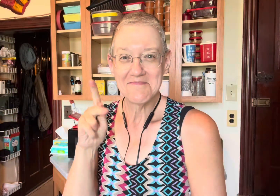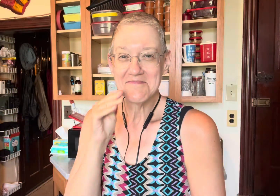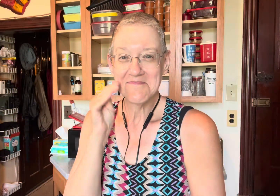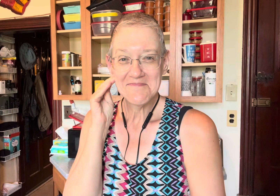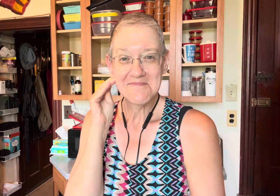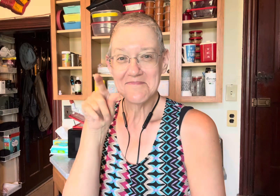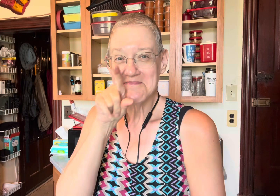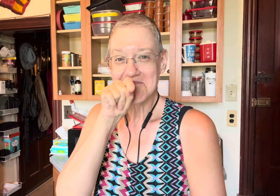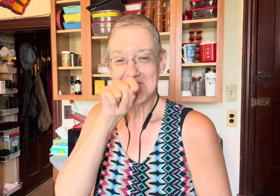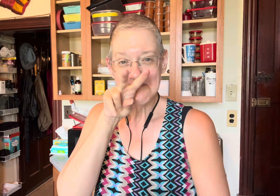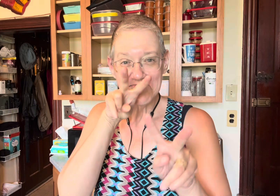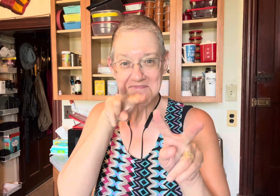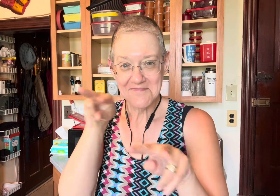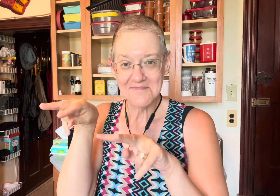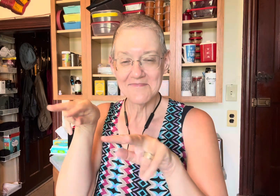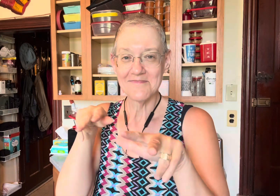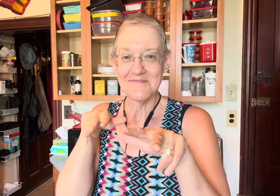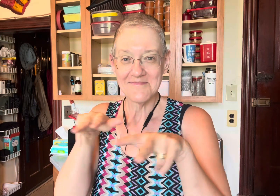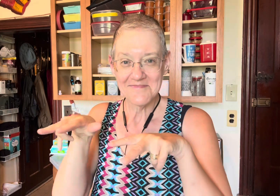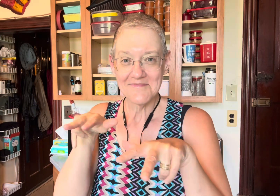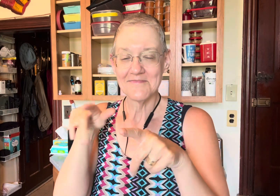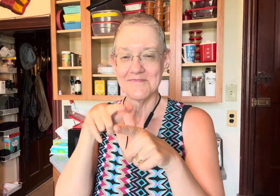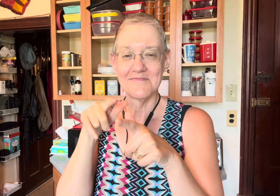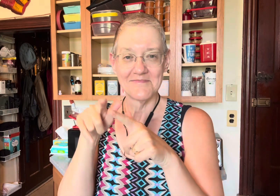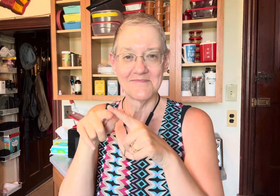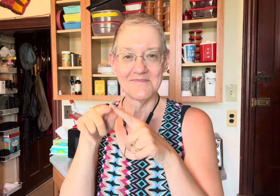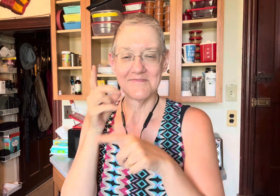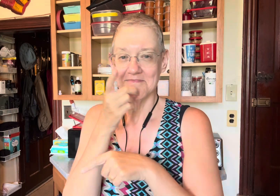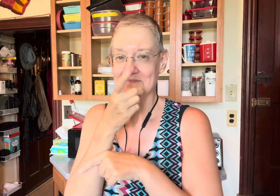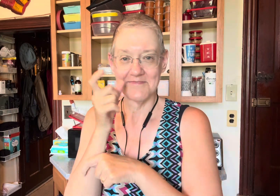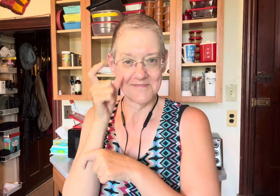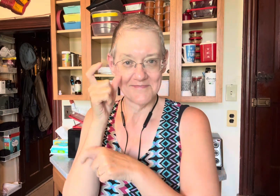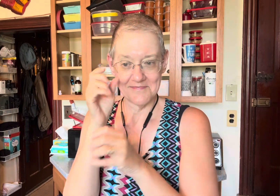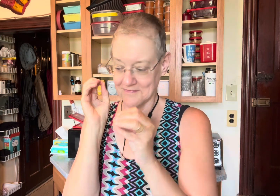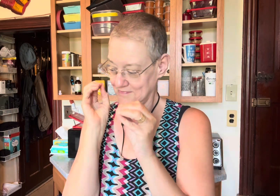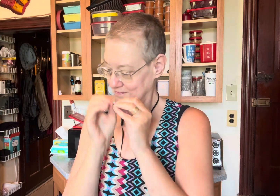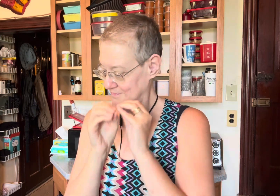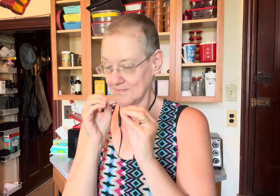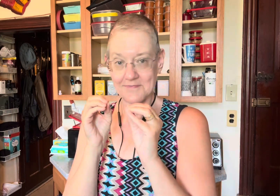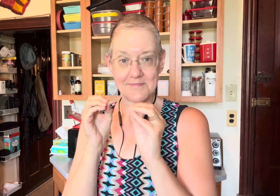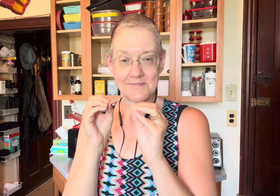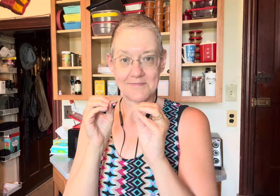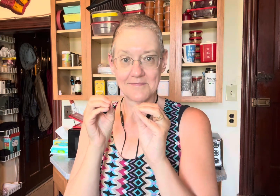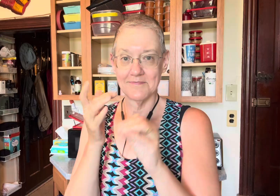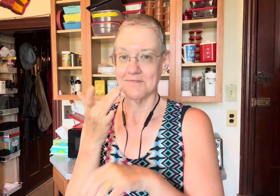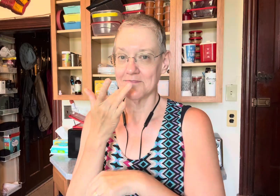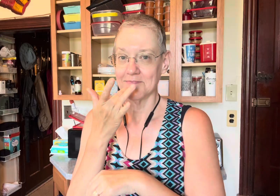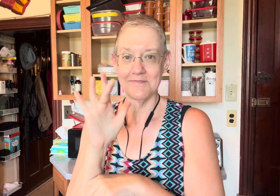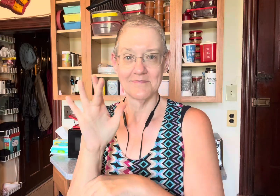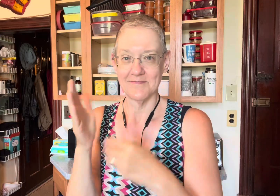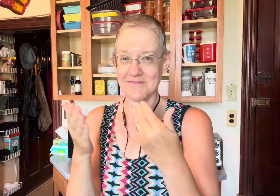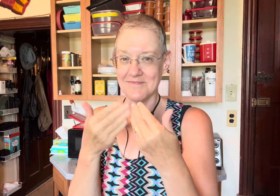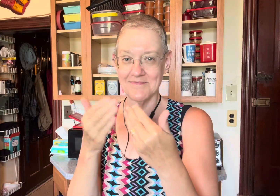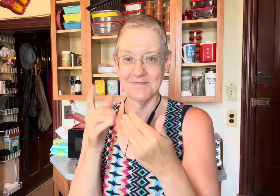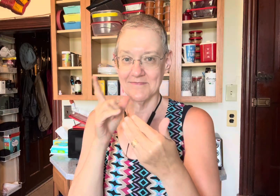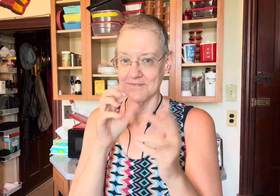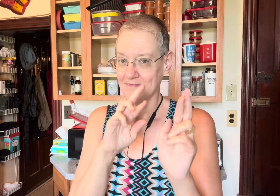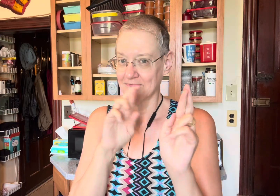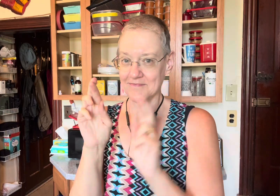Just got back home from bird watching. And Dale got his glasses fixed. So fortunately, lunch